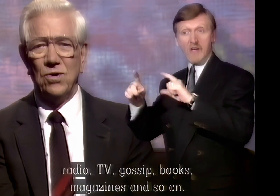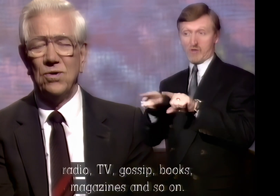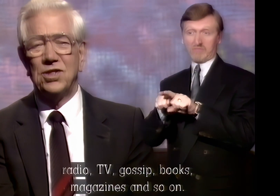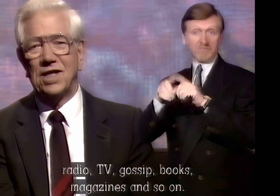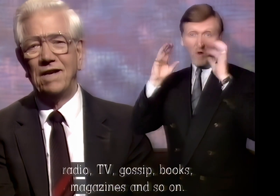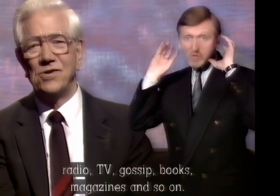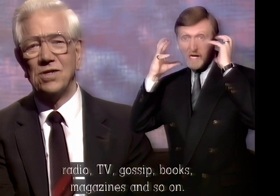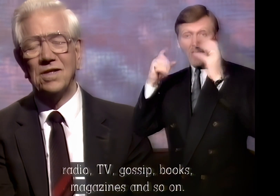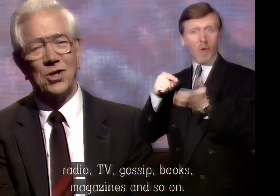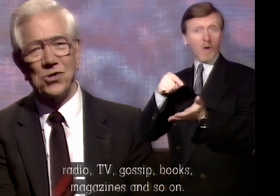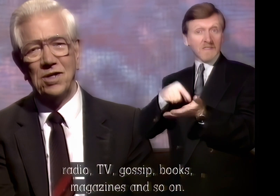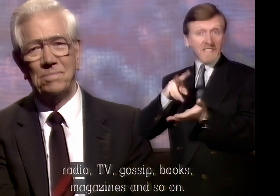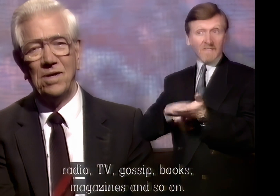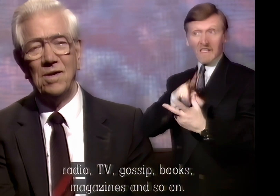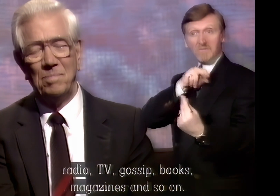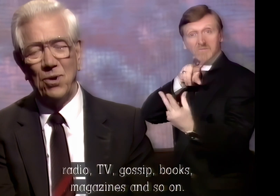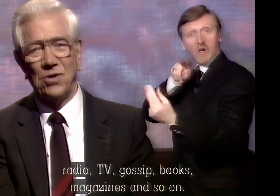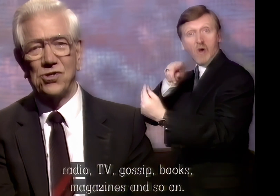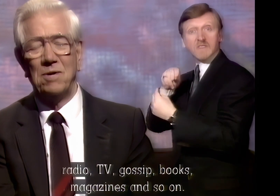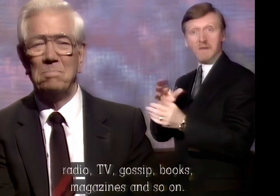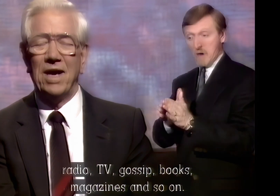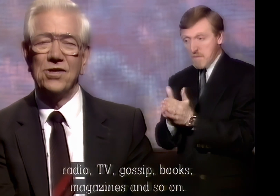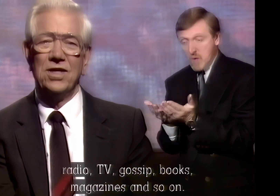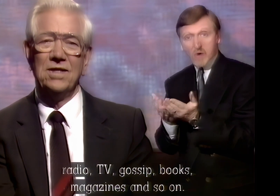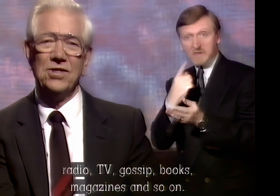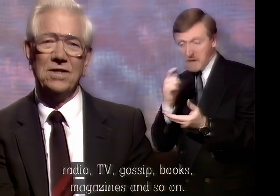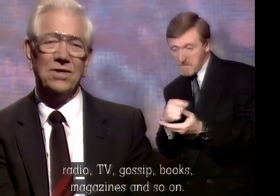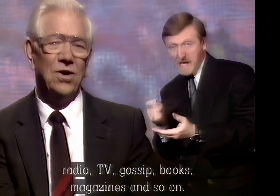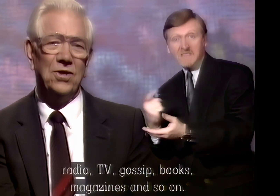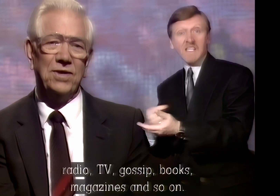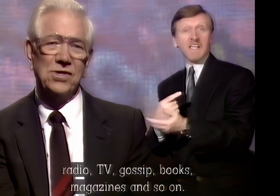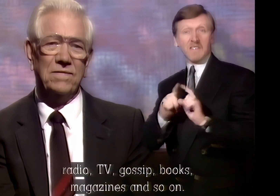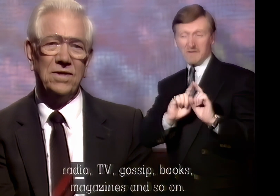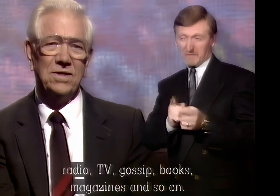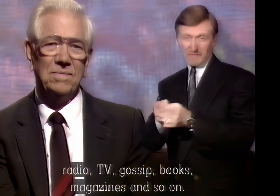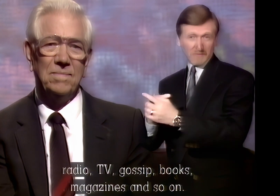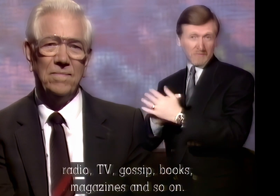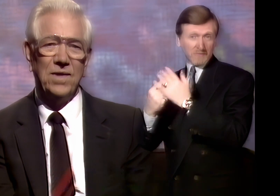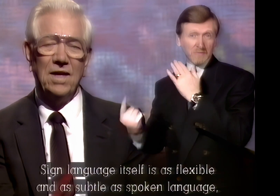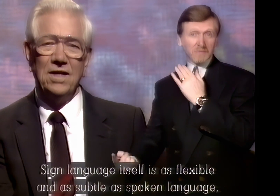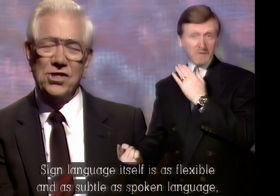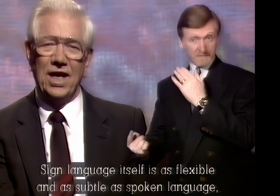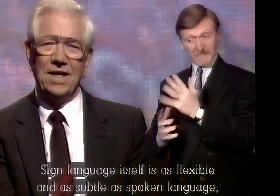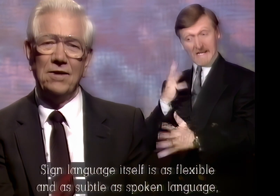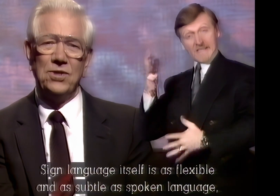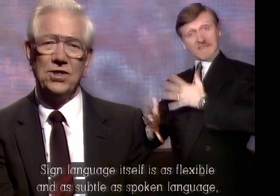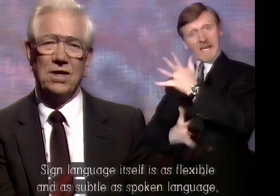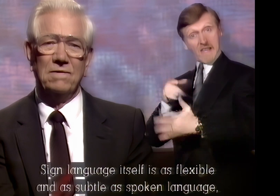Radio, television, gossip, books, magazines, and all the rest of it. Sign language itself is